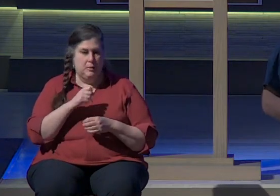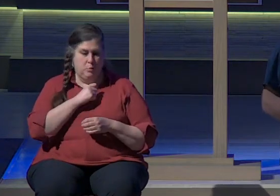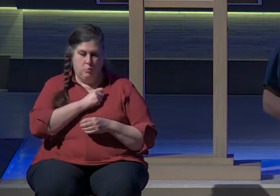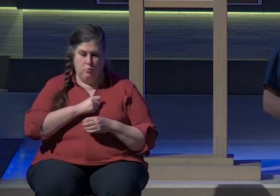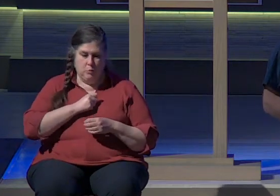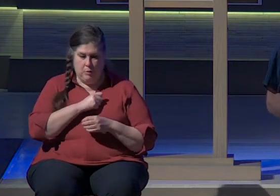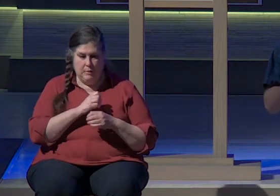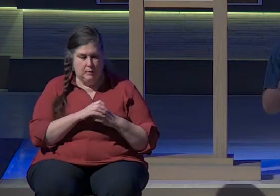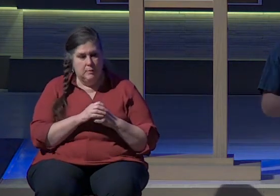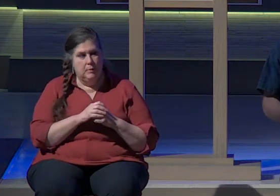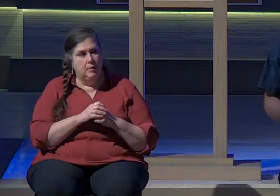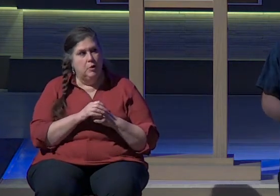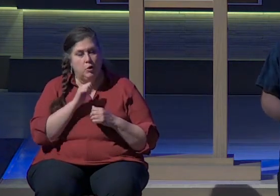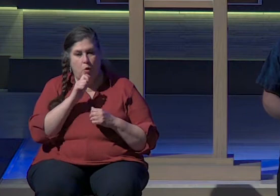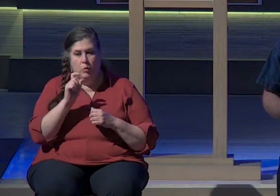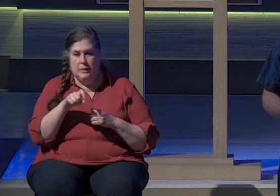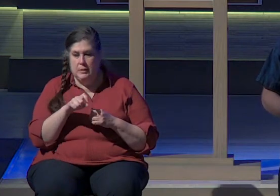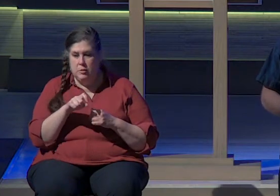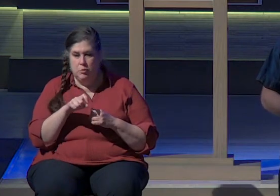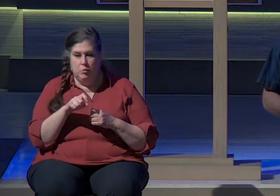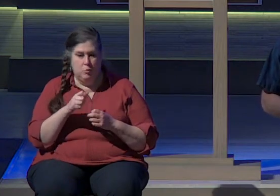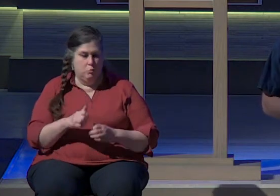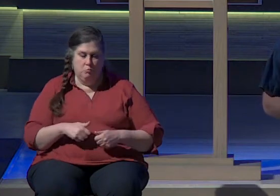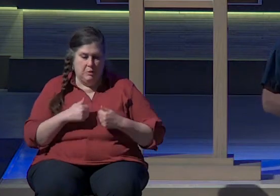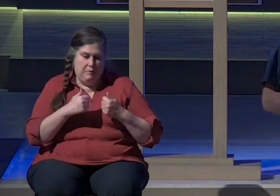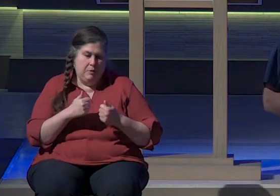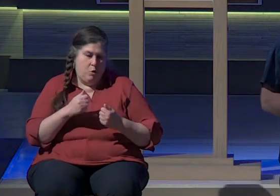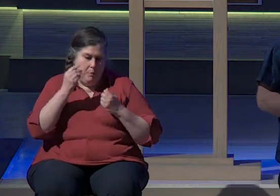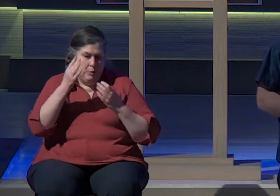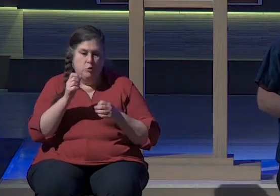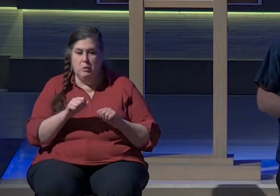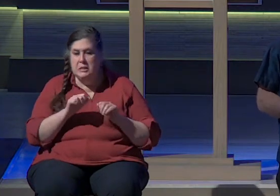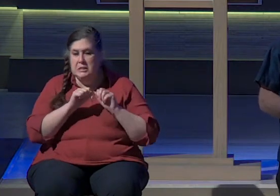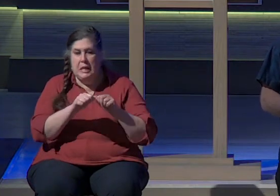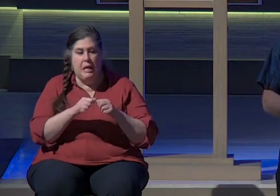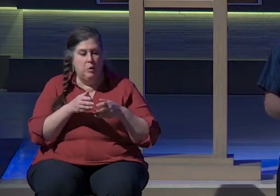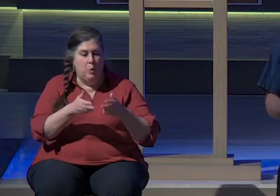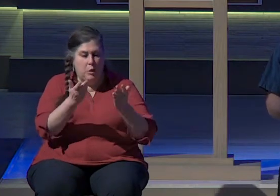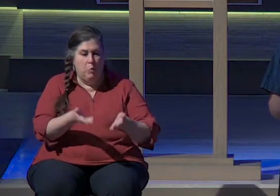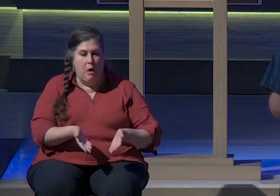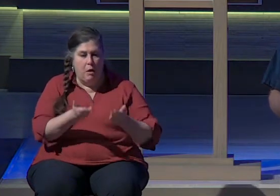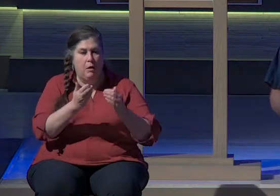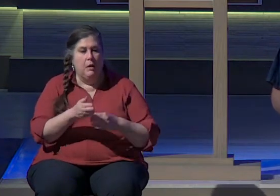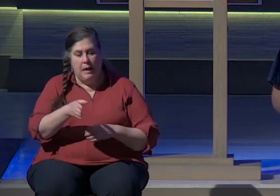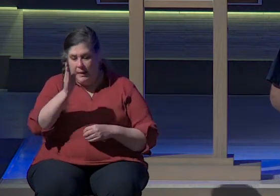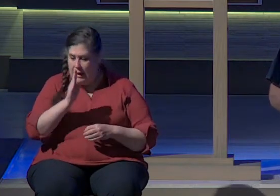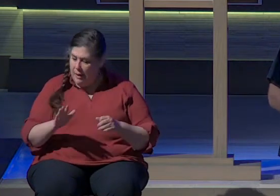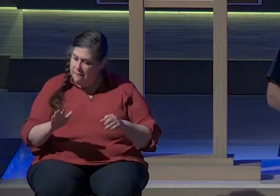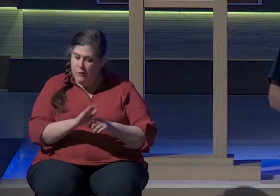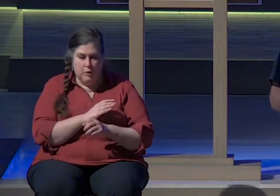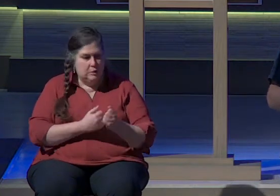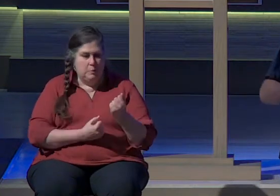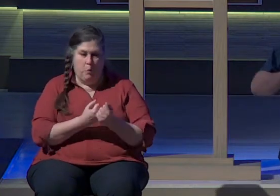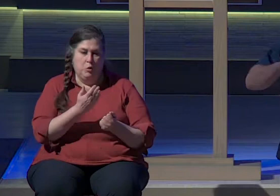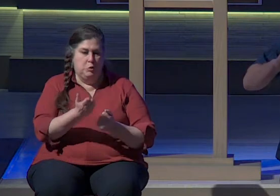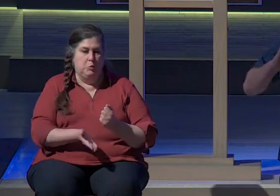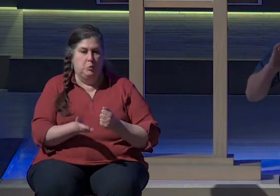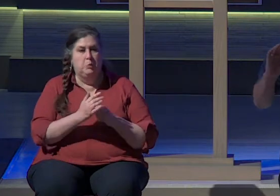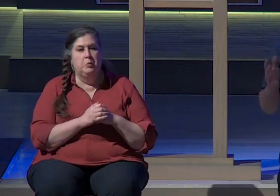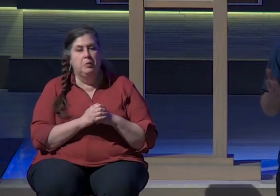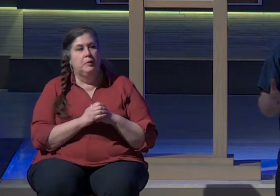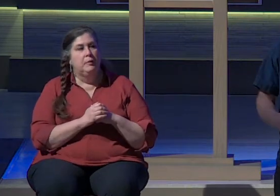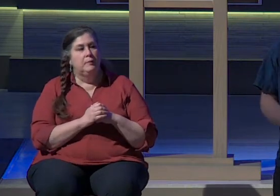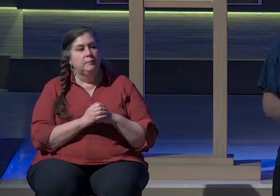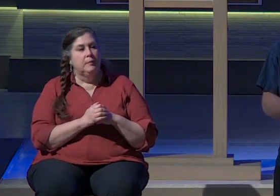holiness. You don't need to live in obedience. You can stay just as you are, and God fully supports you. Right? There's a